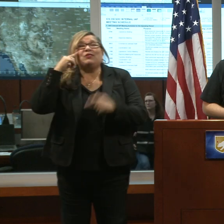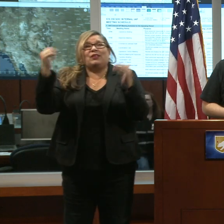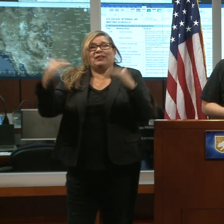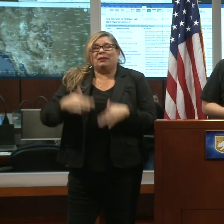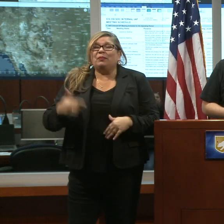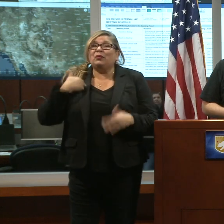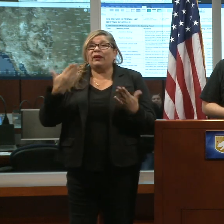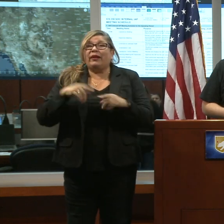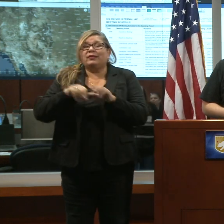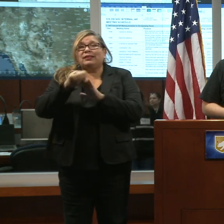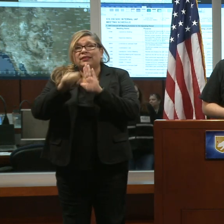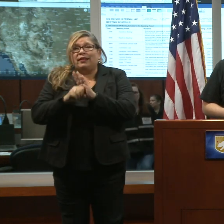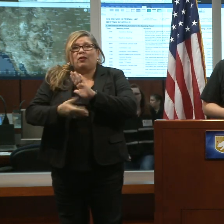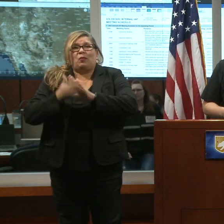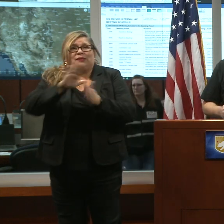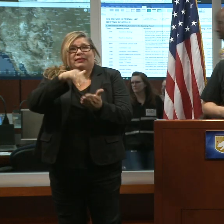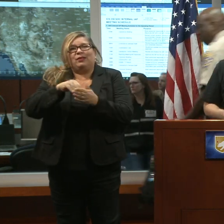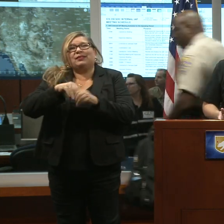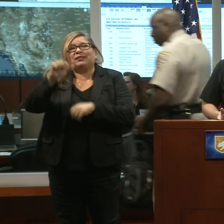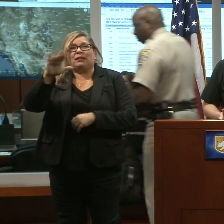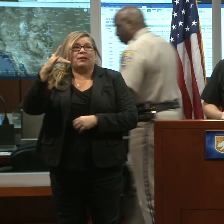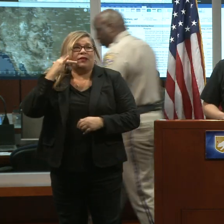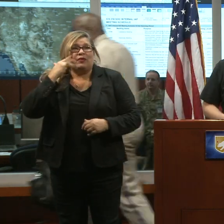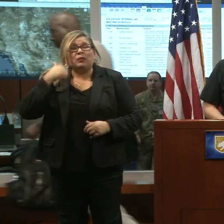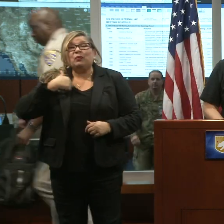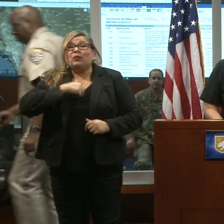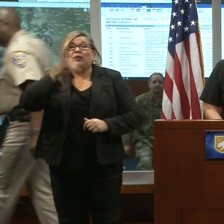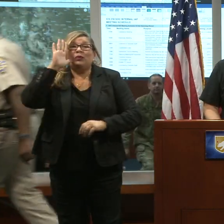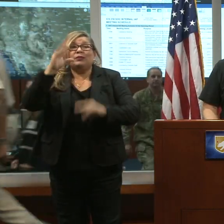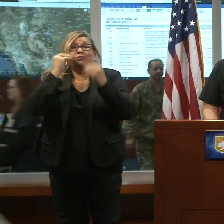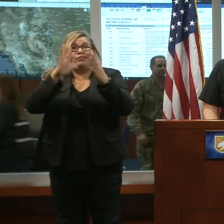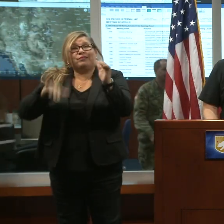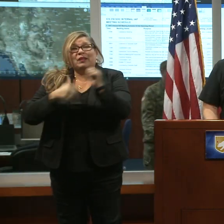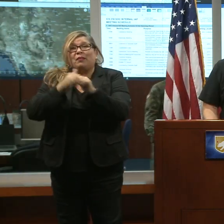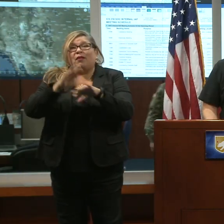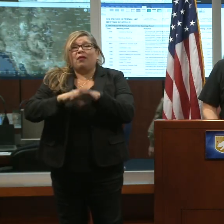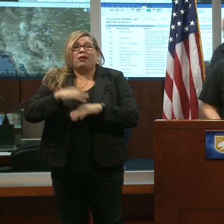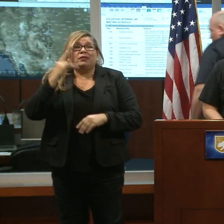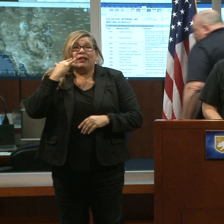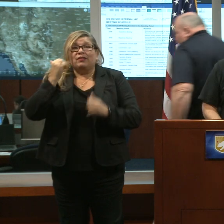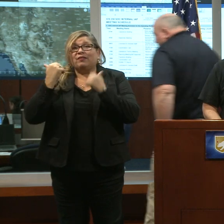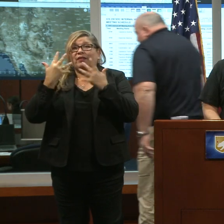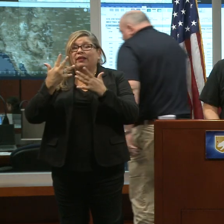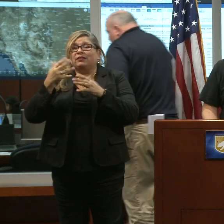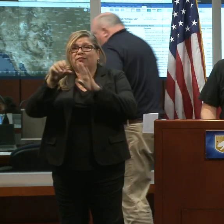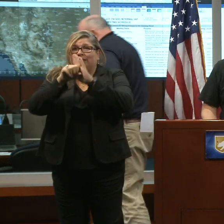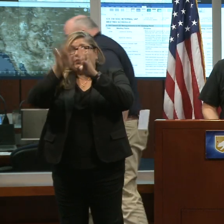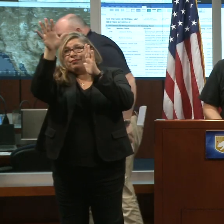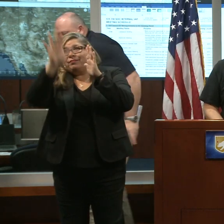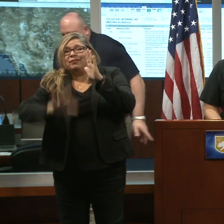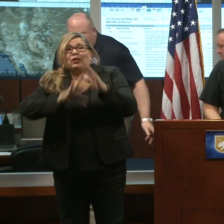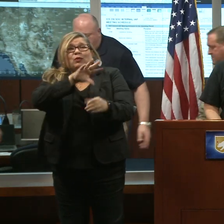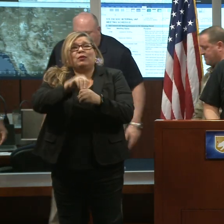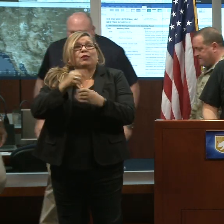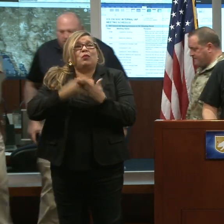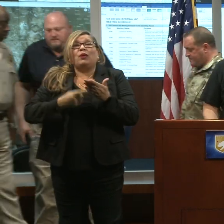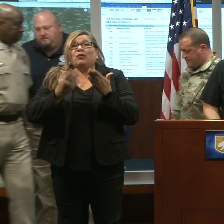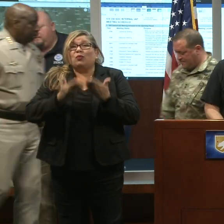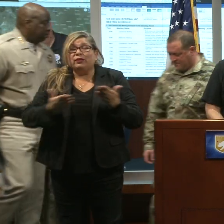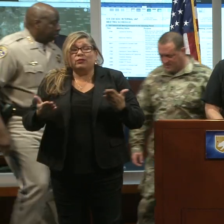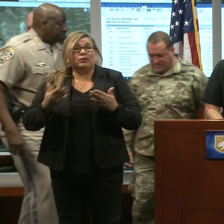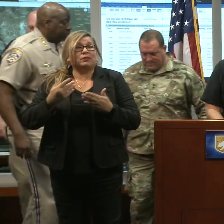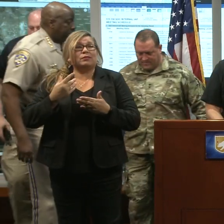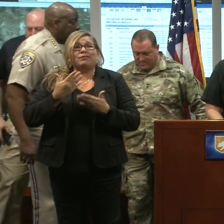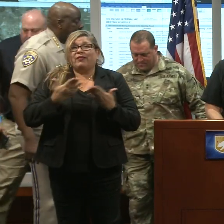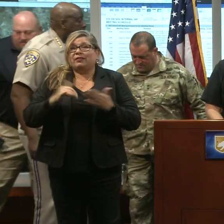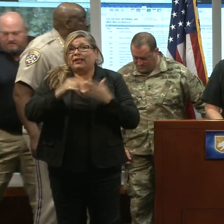California, and we are going to give an update on the wildfires statewide, including the resources and some of the things